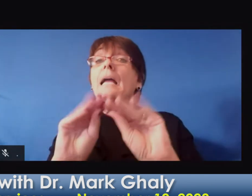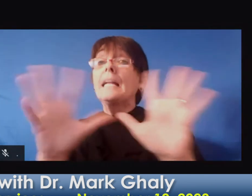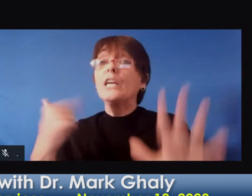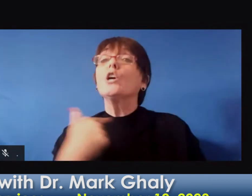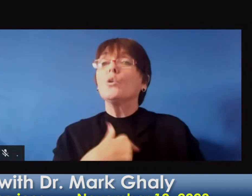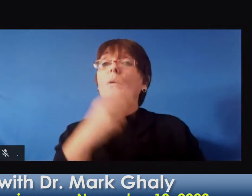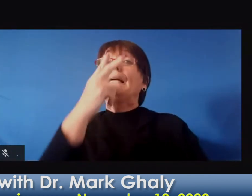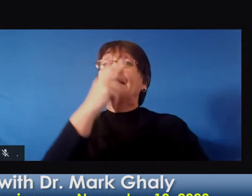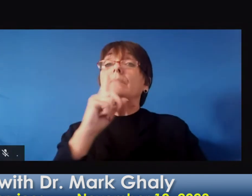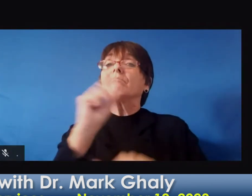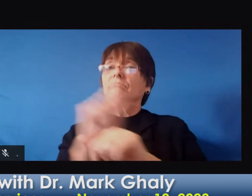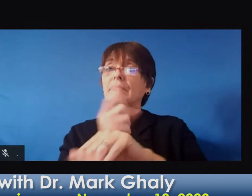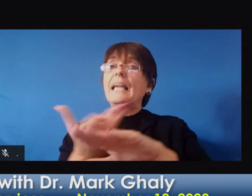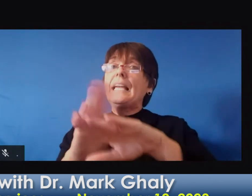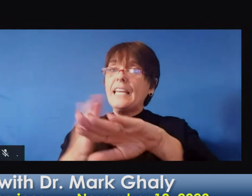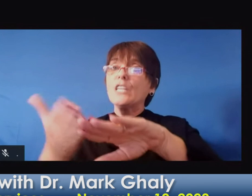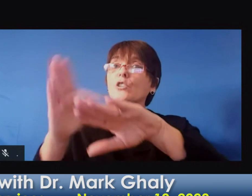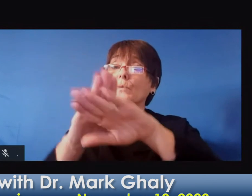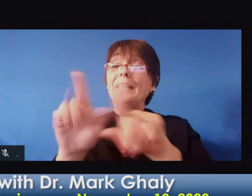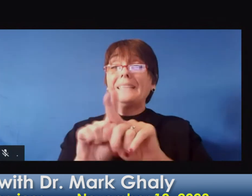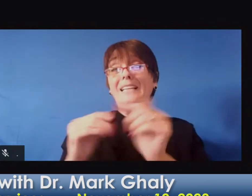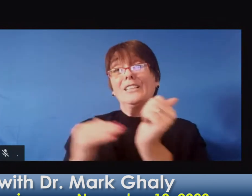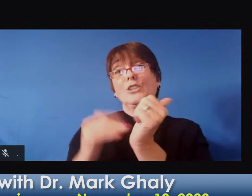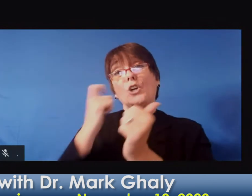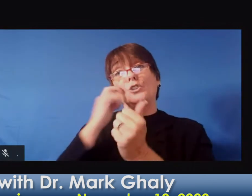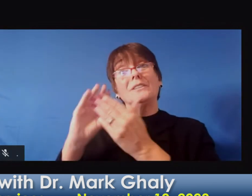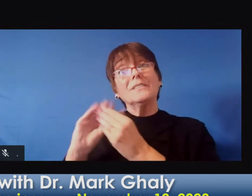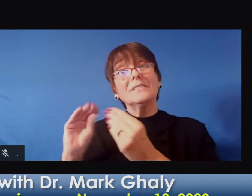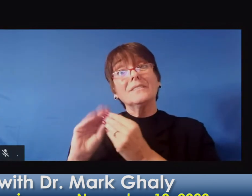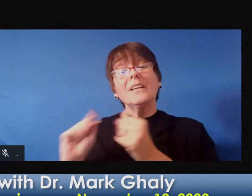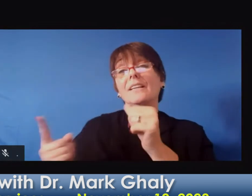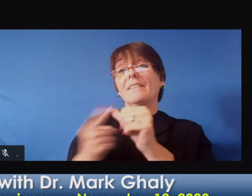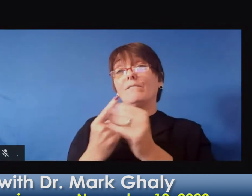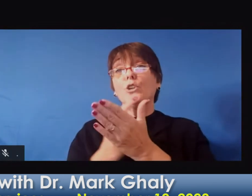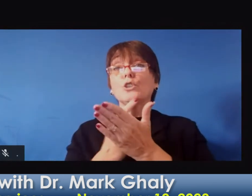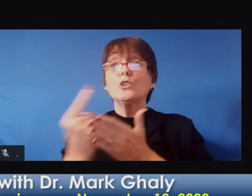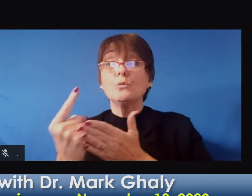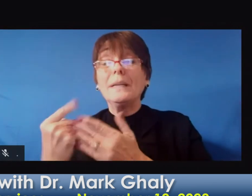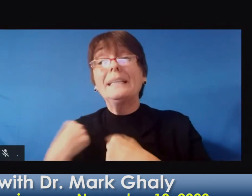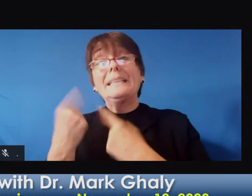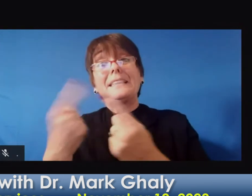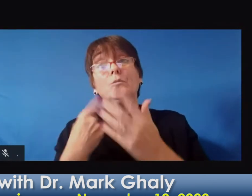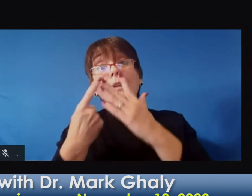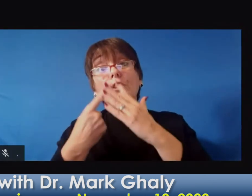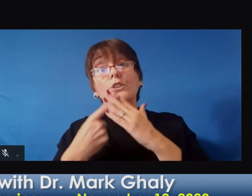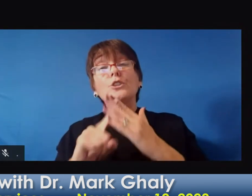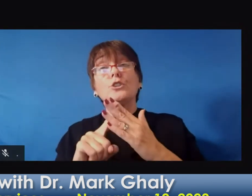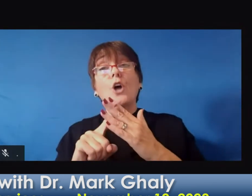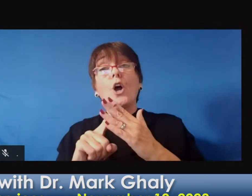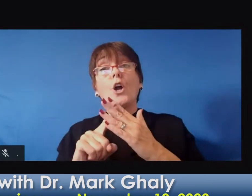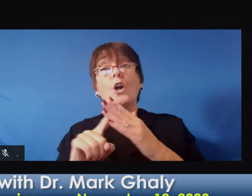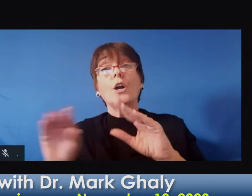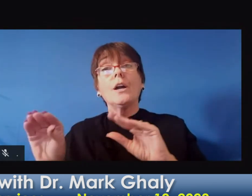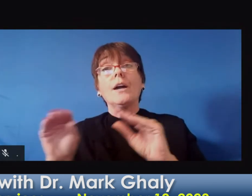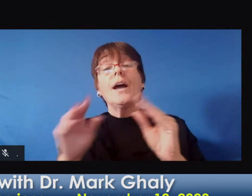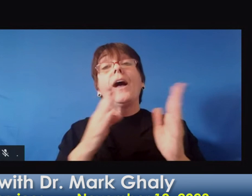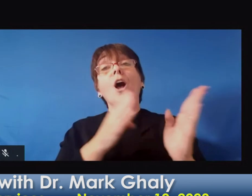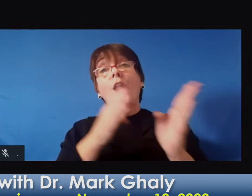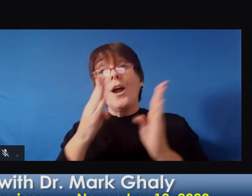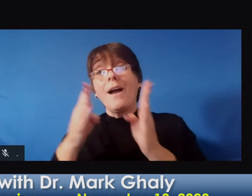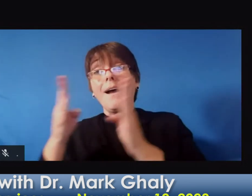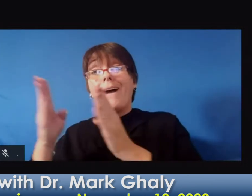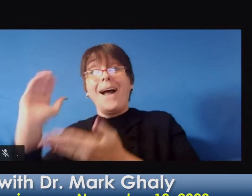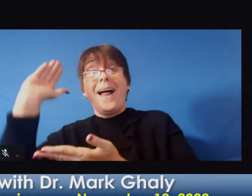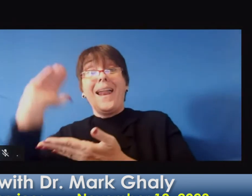increased cases. And as Dr. Pond just outlined, first week since we started moving counties forward to less